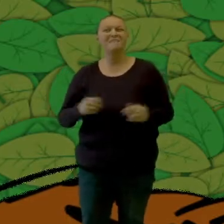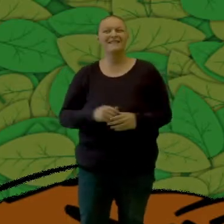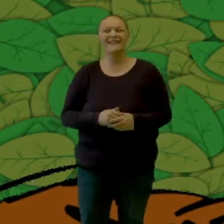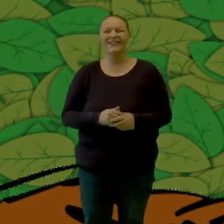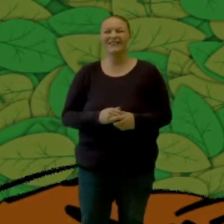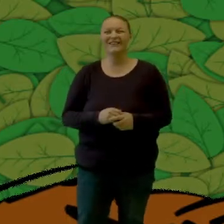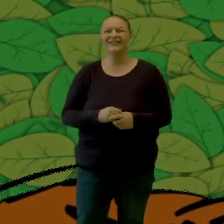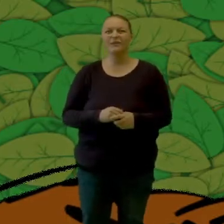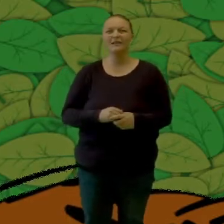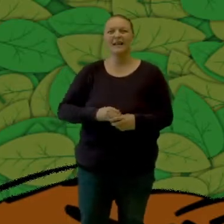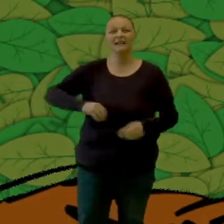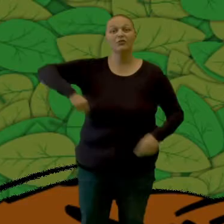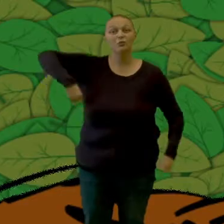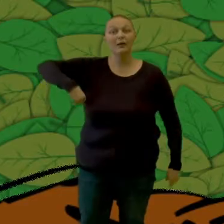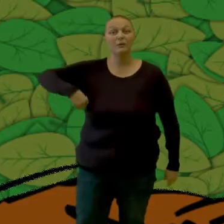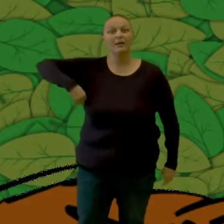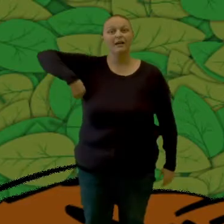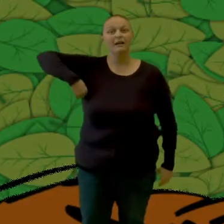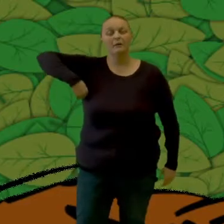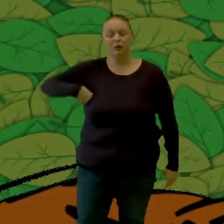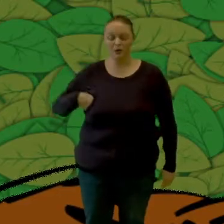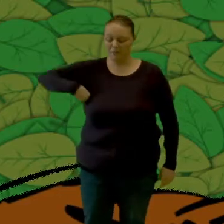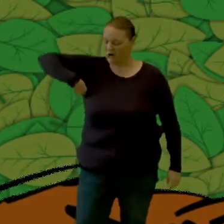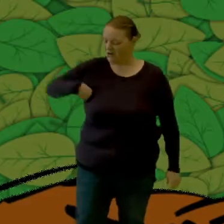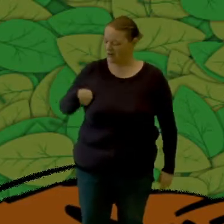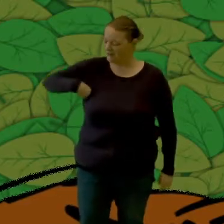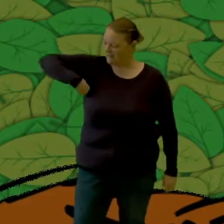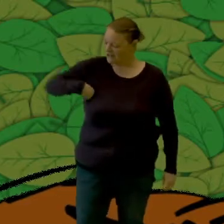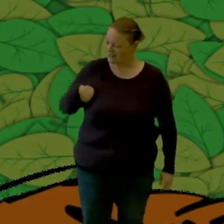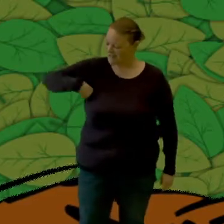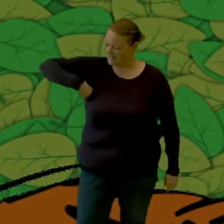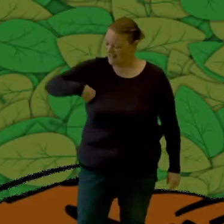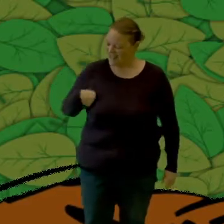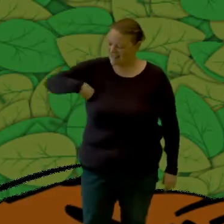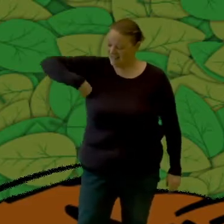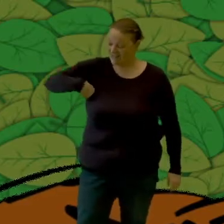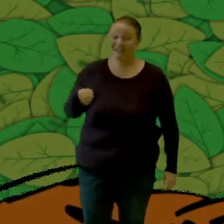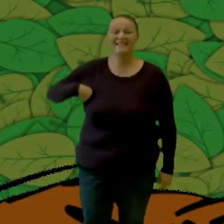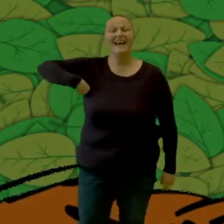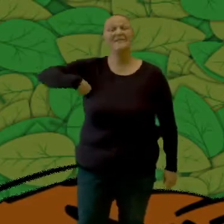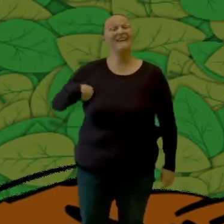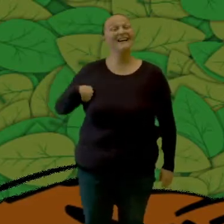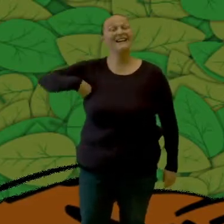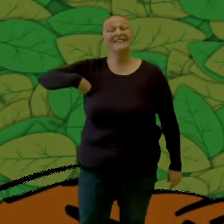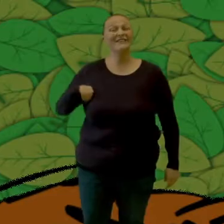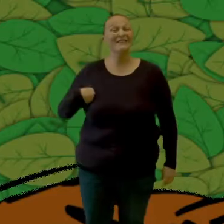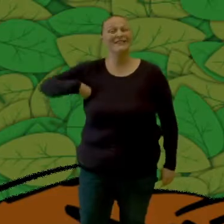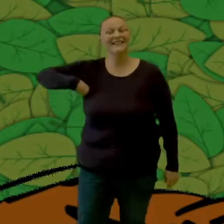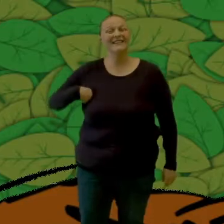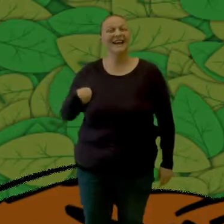they all could go like this. One wing. Mother Goonie Bird had 7 chicks. 7 chicks had Mother Goonie Bird,